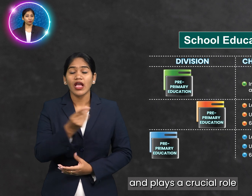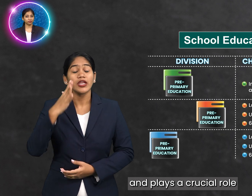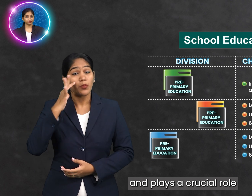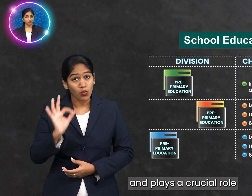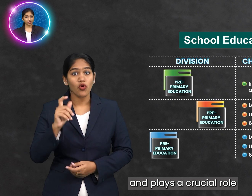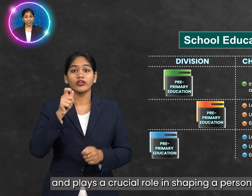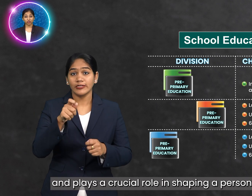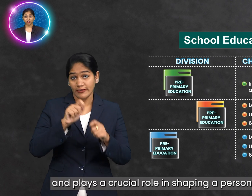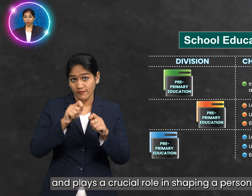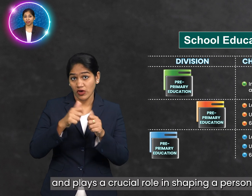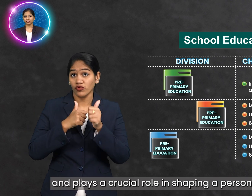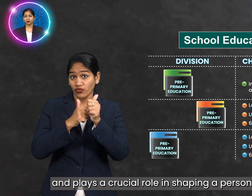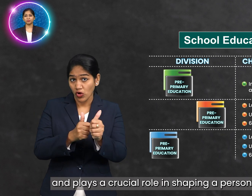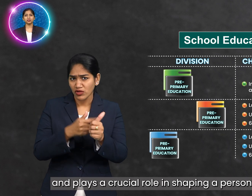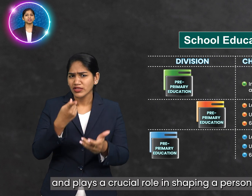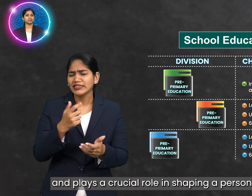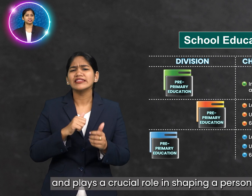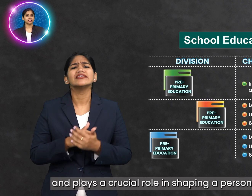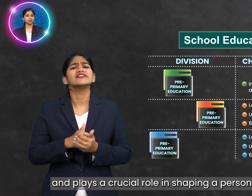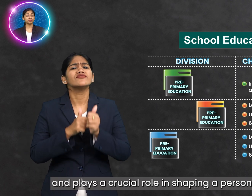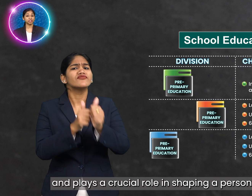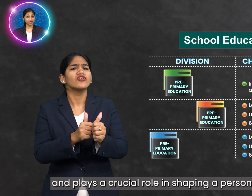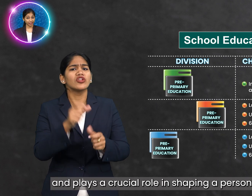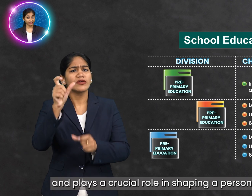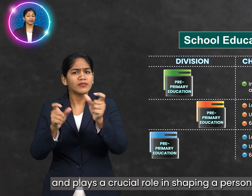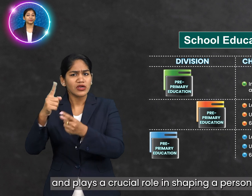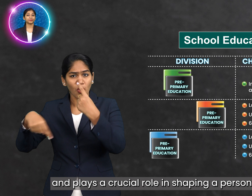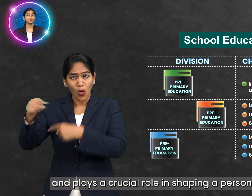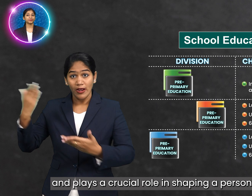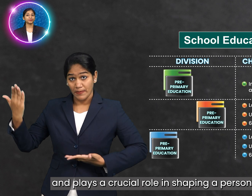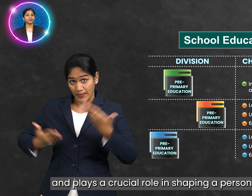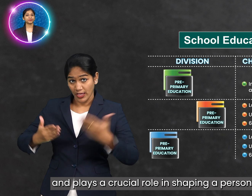crucial role in shaping a person's personality,